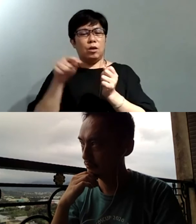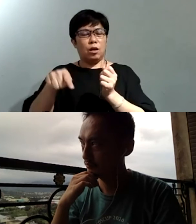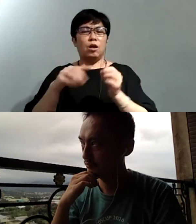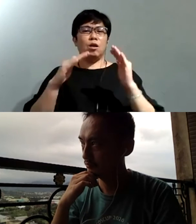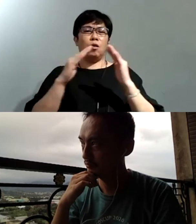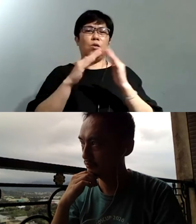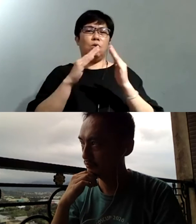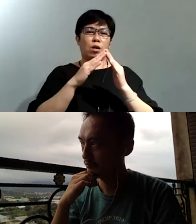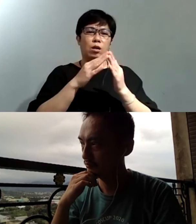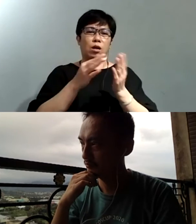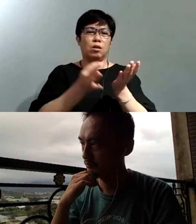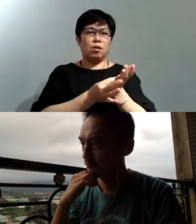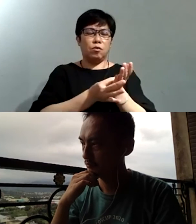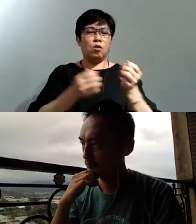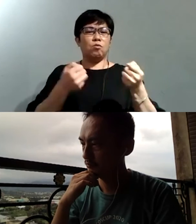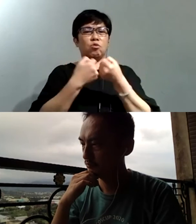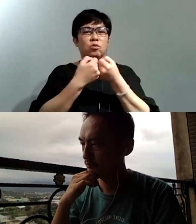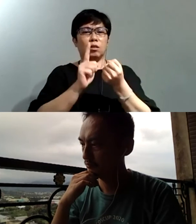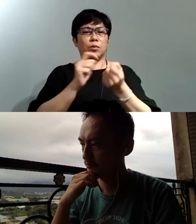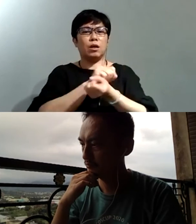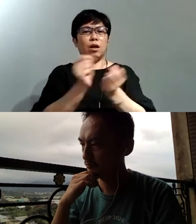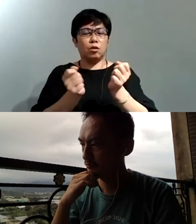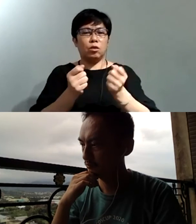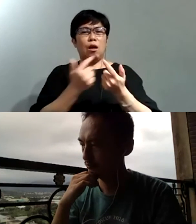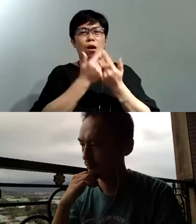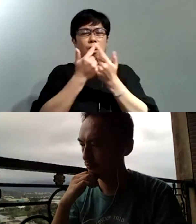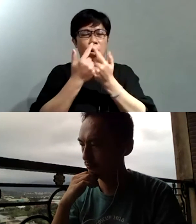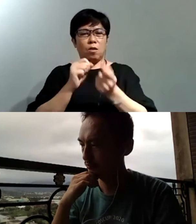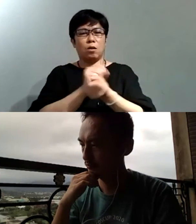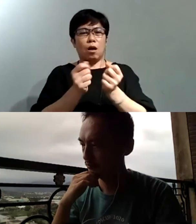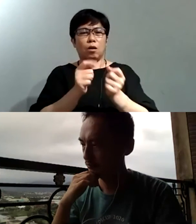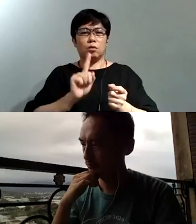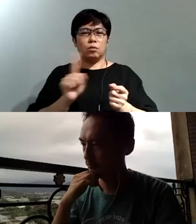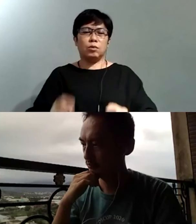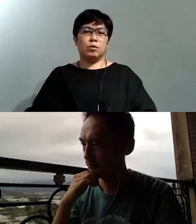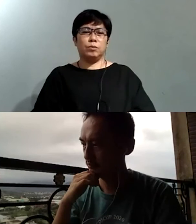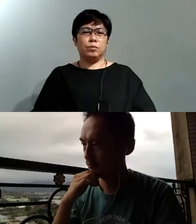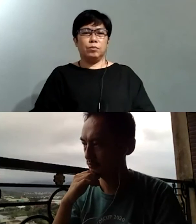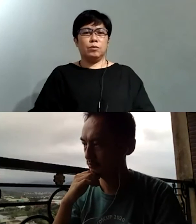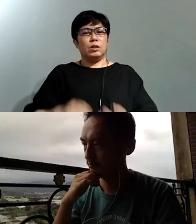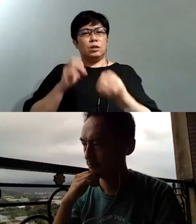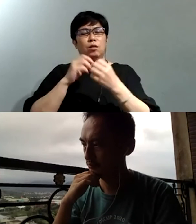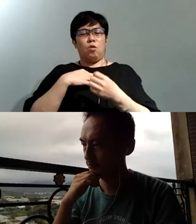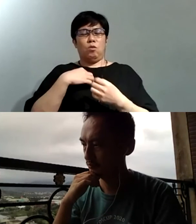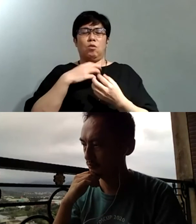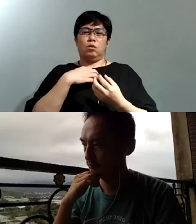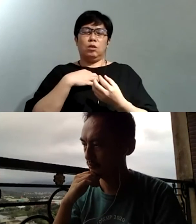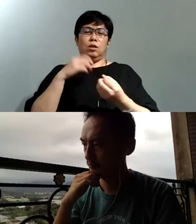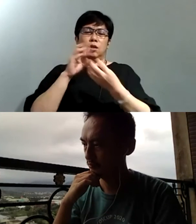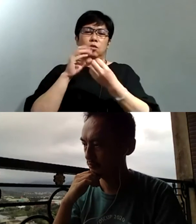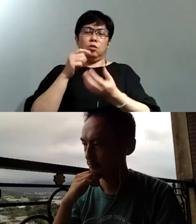Yeah, I agree that communication is the essential to promote kinds of